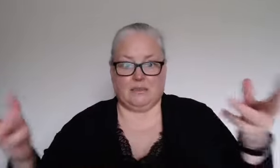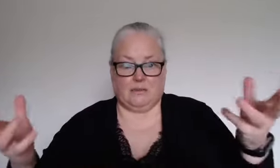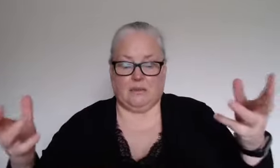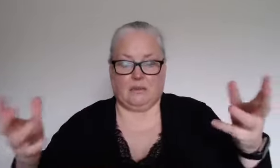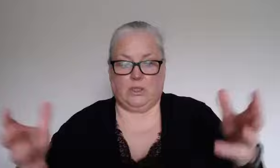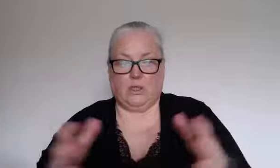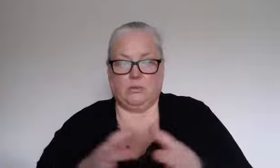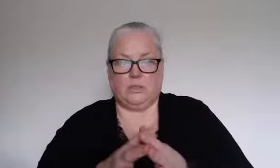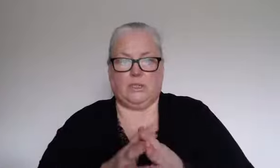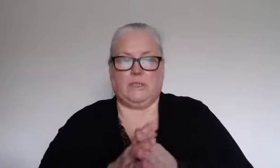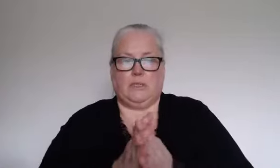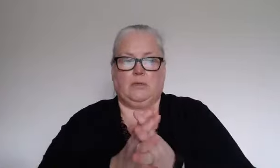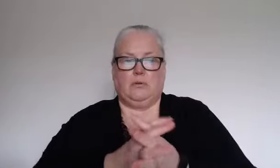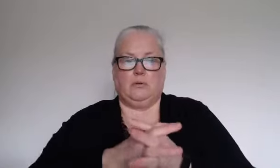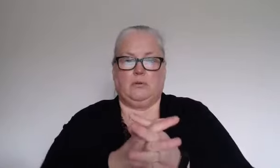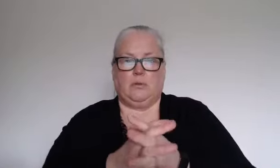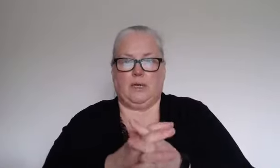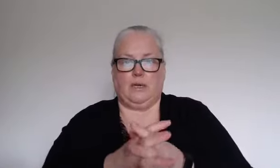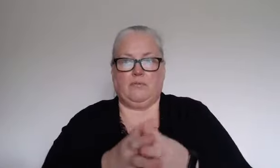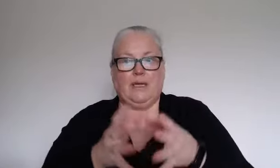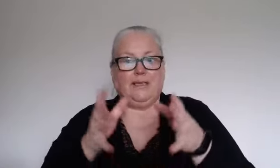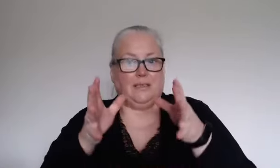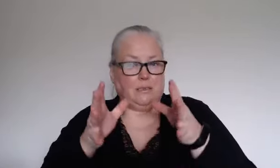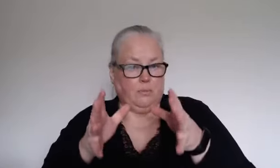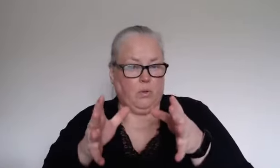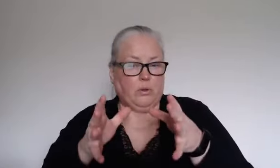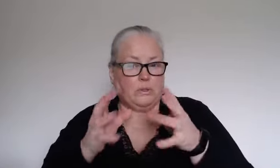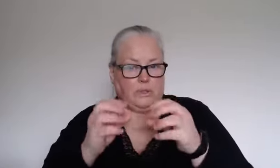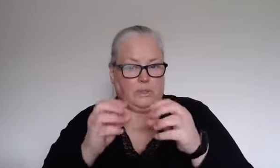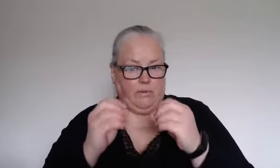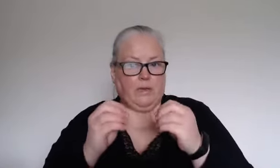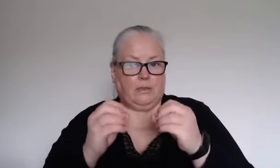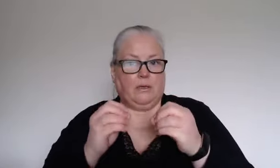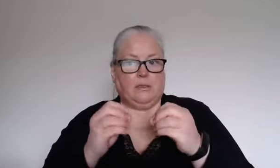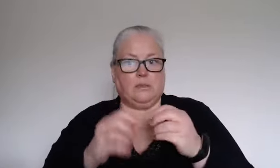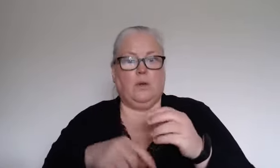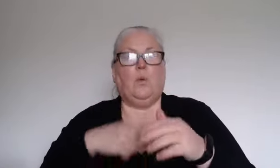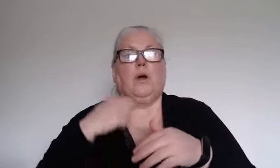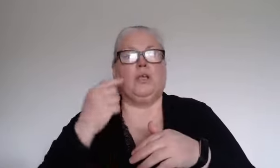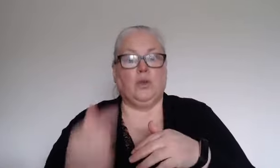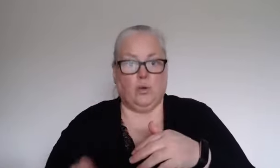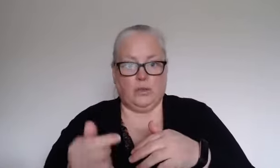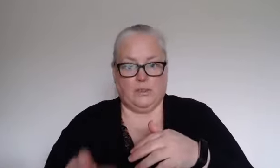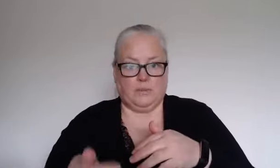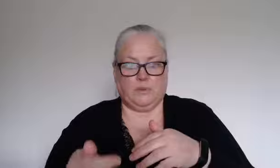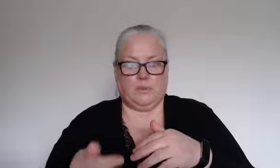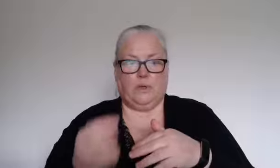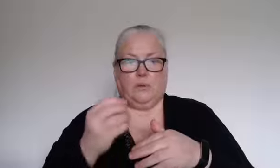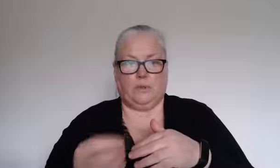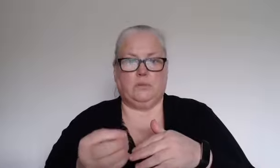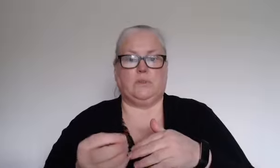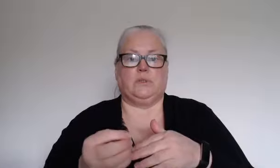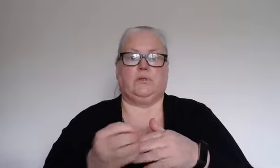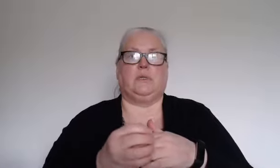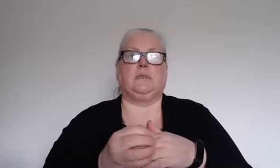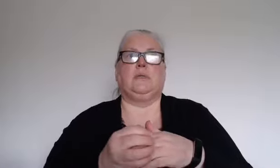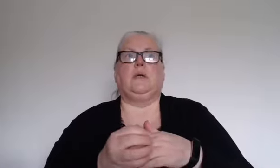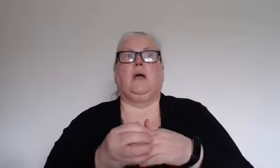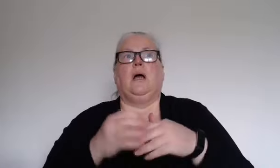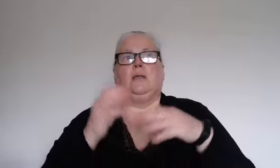It's actually a huge list that you can have, that it's important to recognise what your symptoms are when it comes to stress. And then